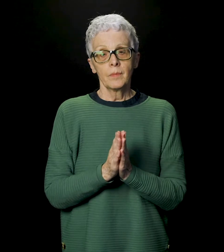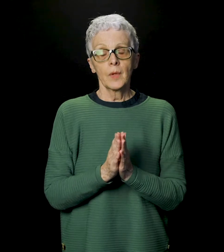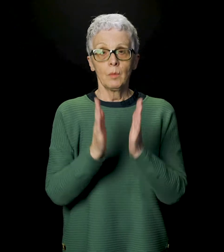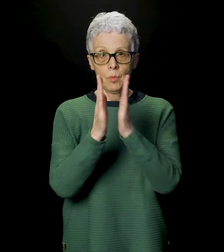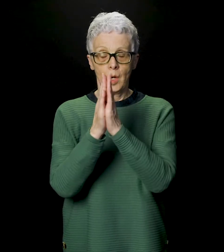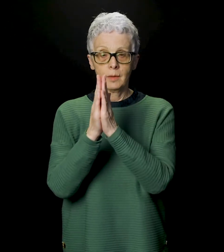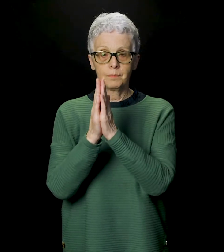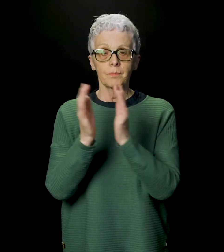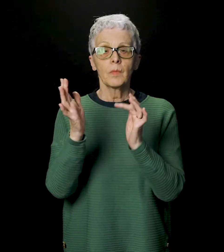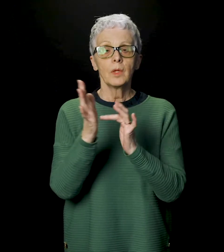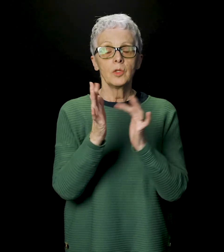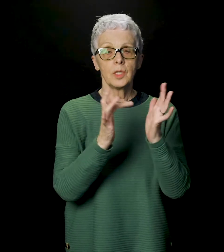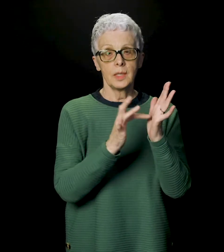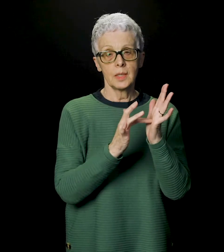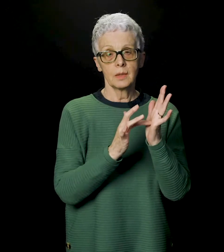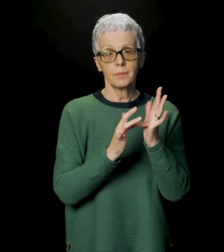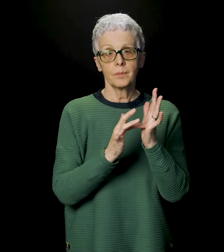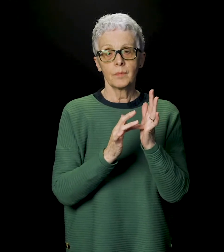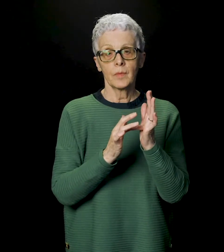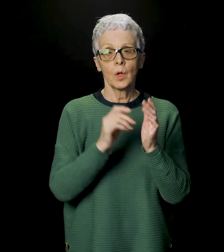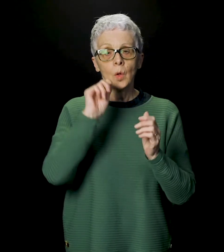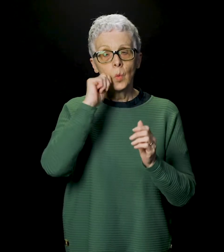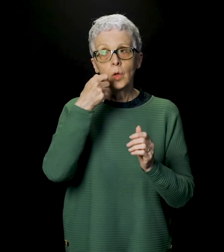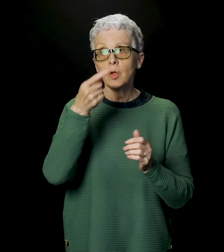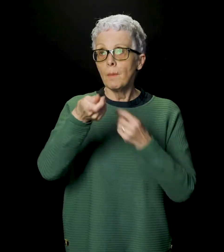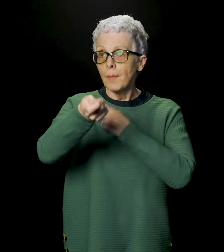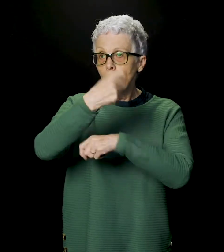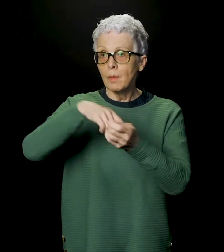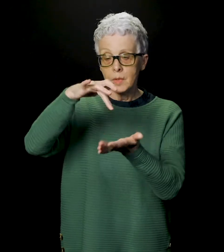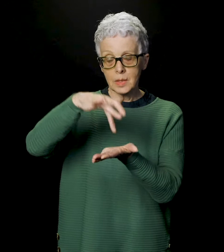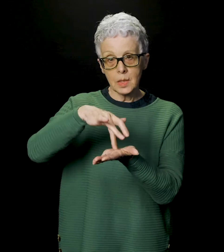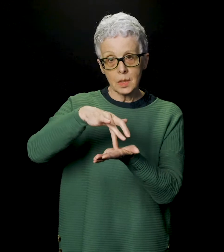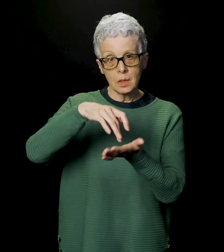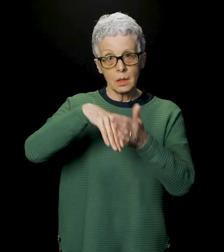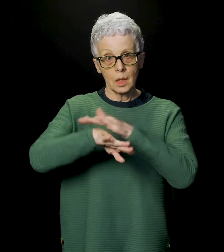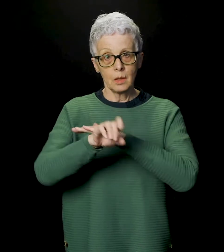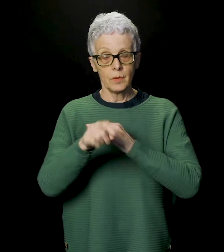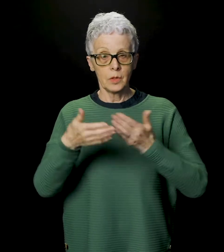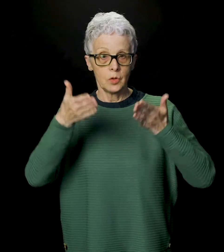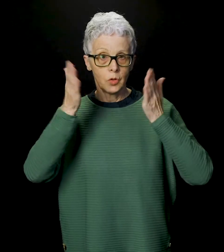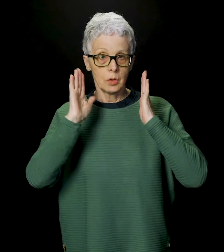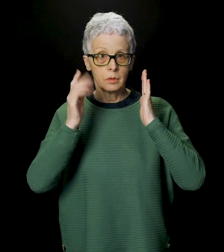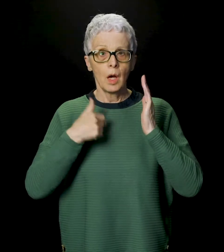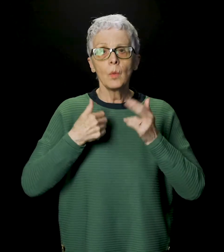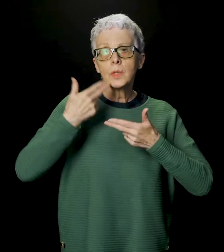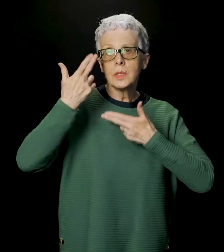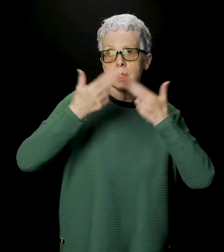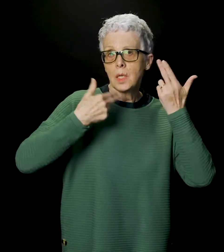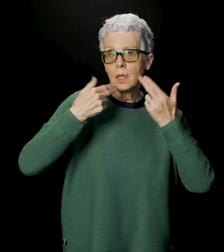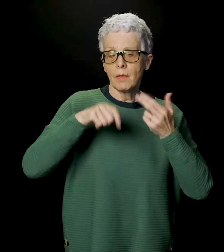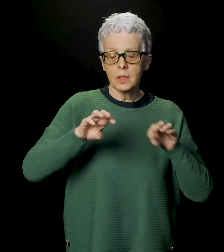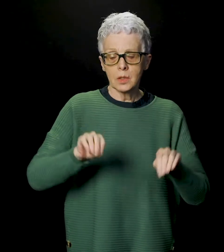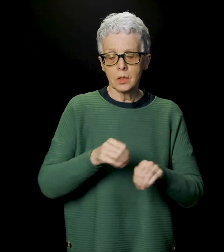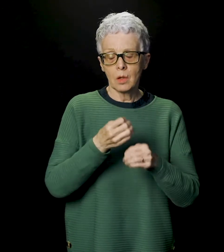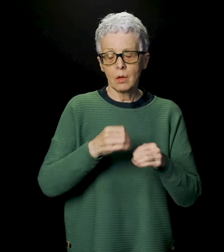Let's pray. Jesus, would you be the center of this church? Lord, as I was singing that song,